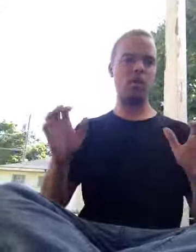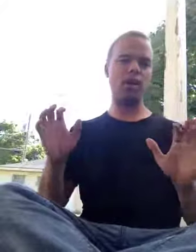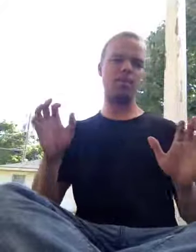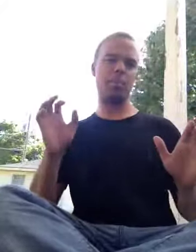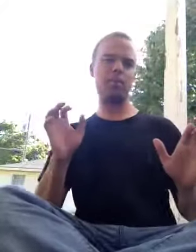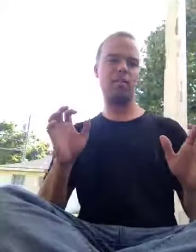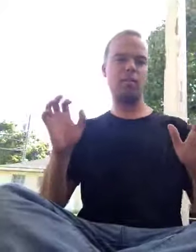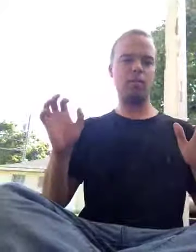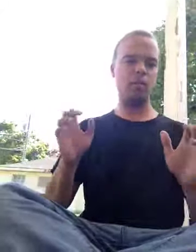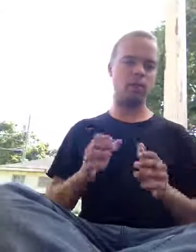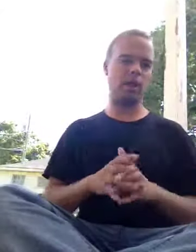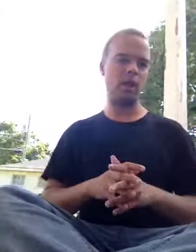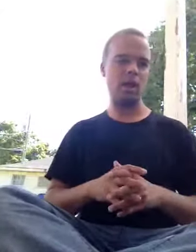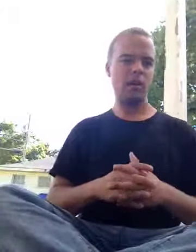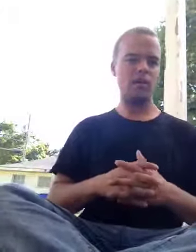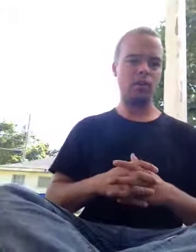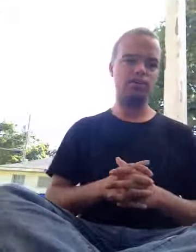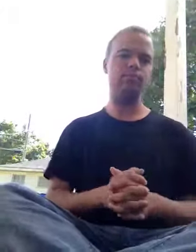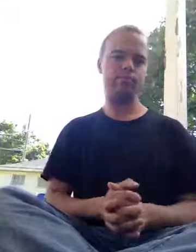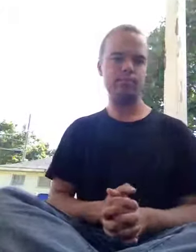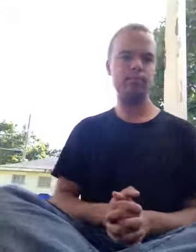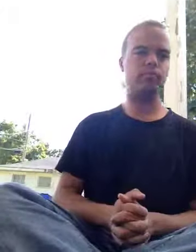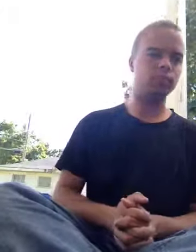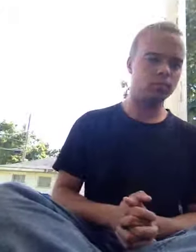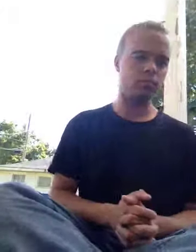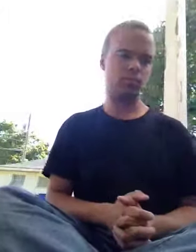roll one. Told you like a penny with a hole in it. Cause I don't let that bitch get they hoes up. I